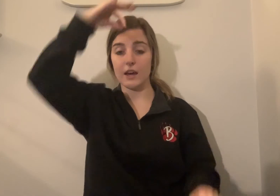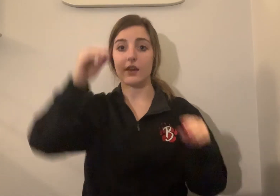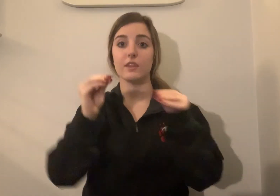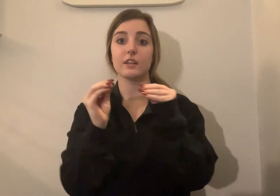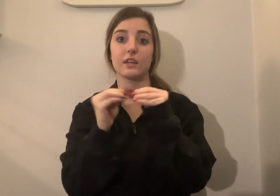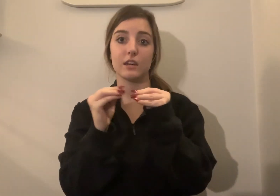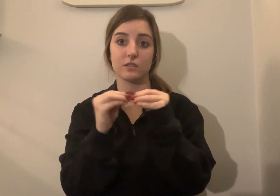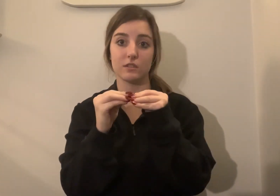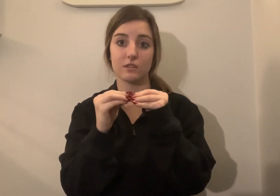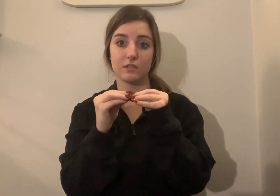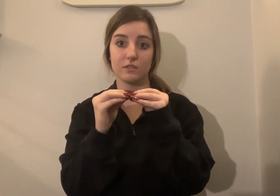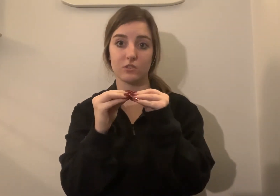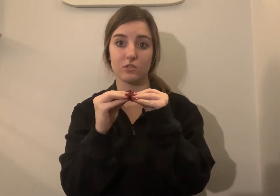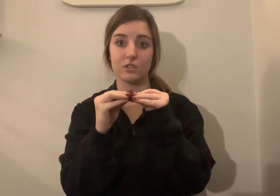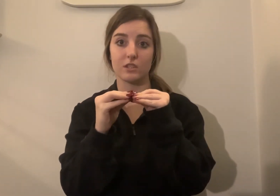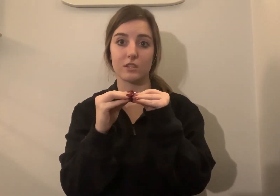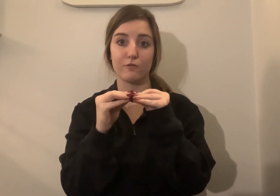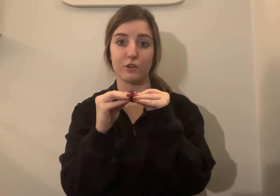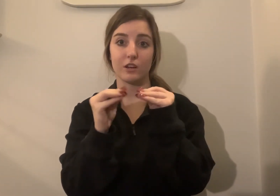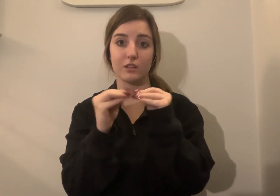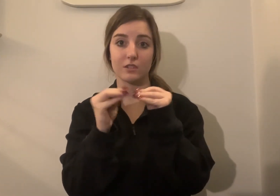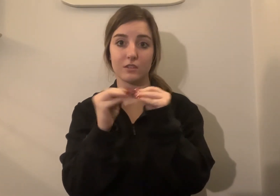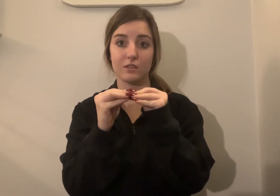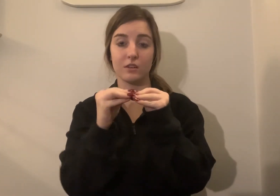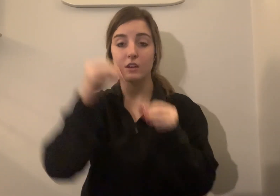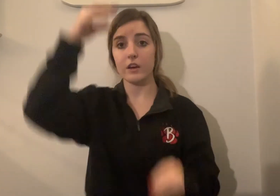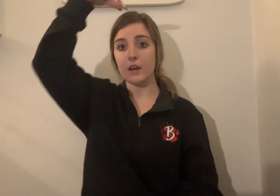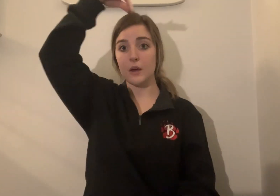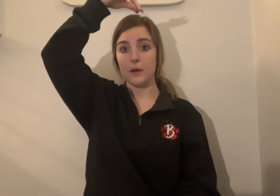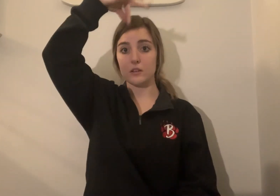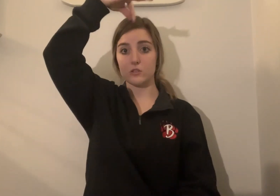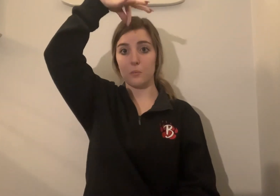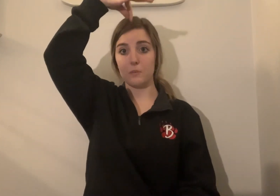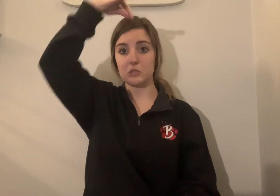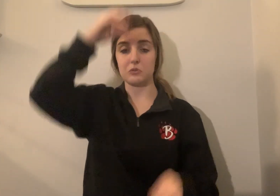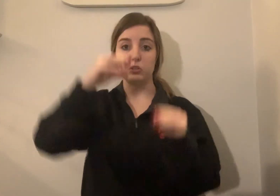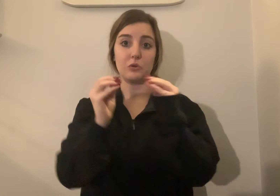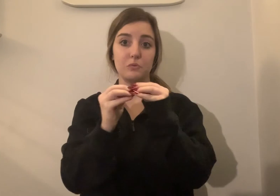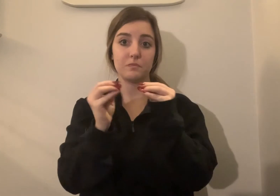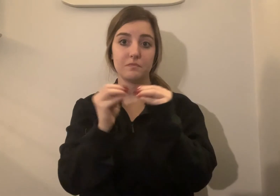then kiss. So this is a sign for kiss. So mistletoe.